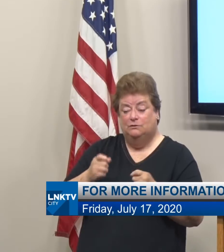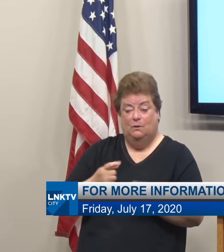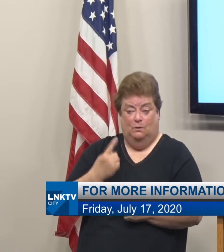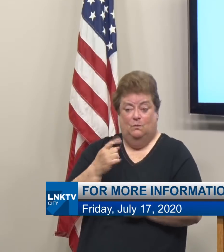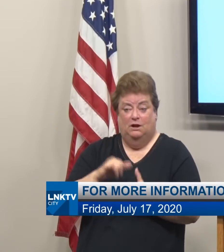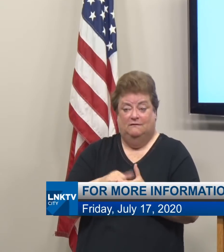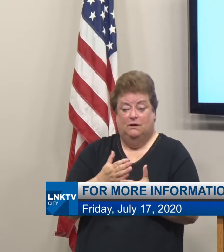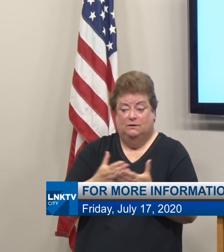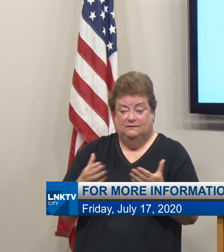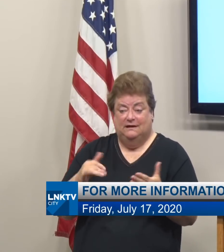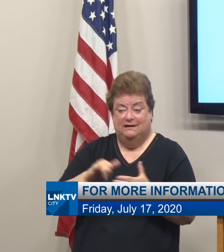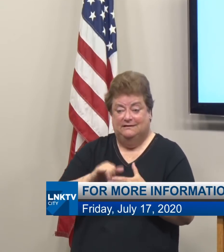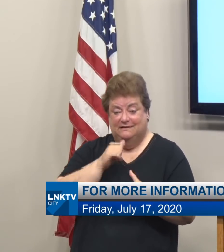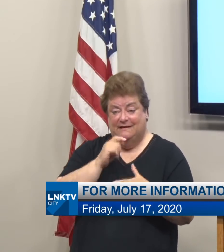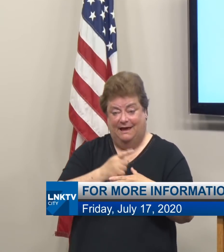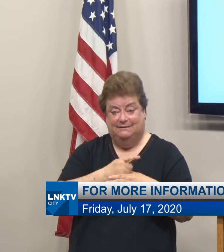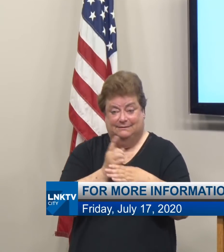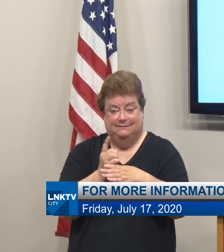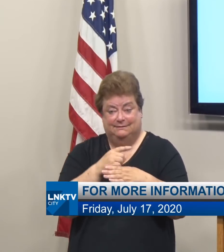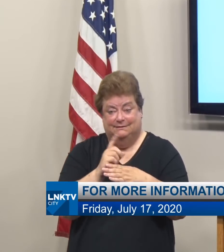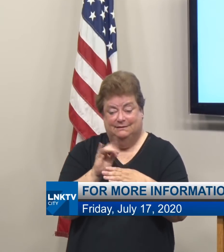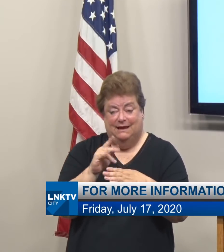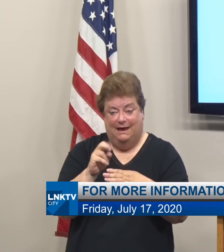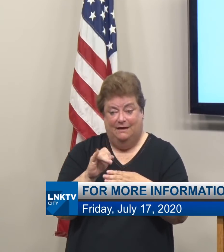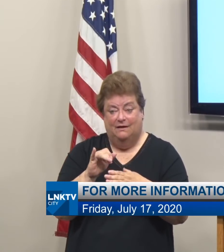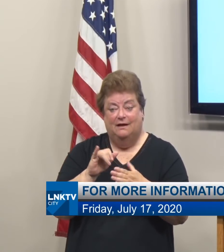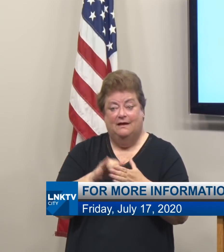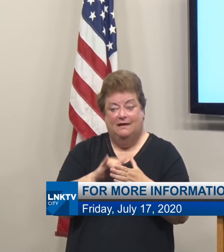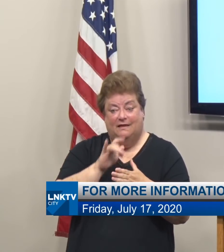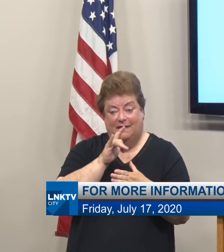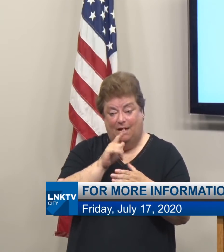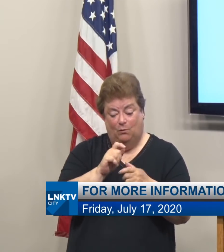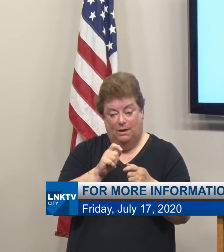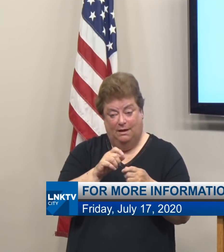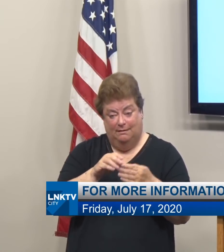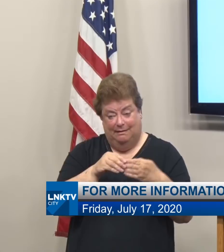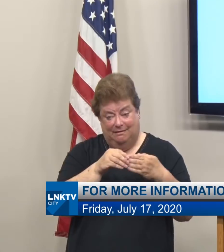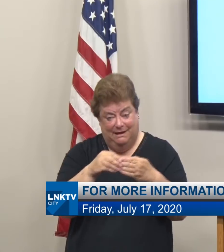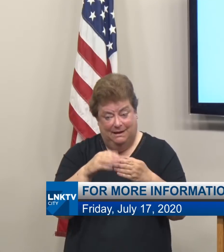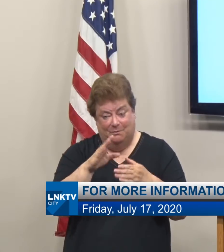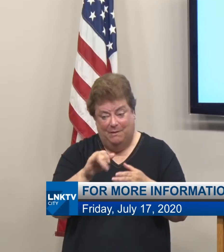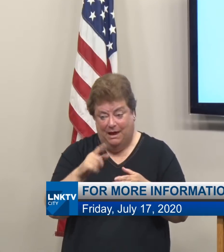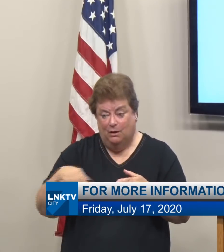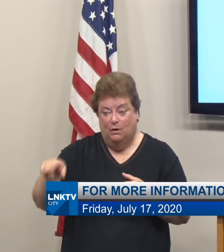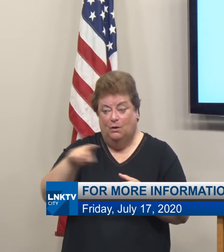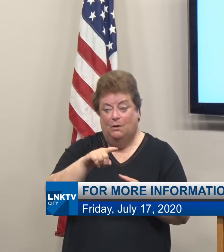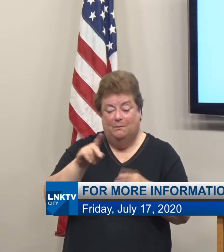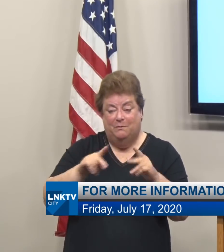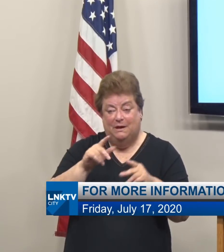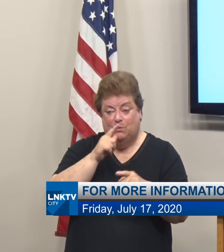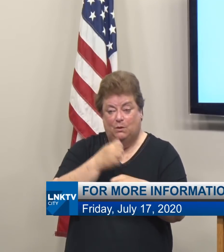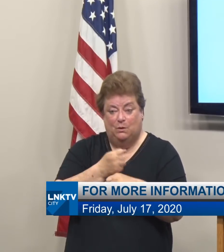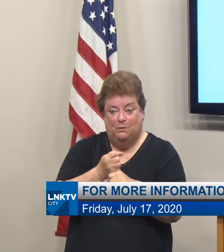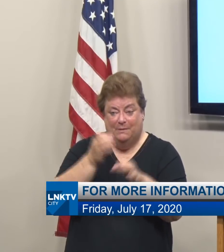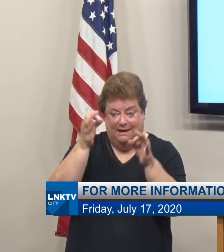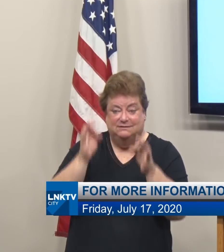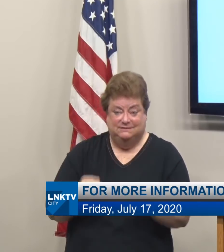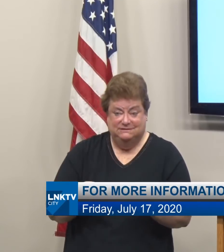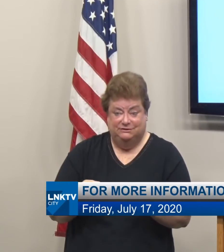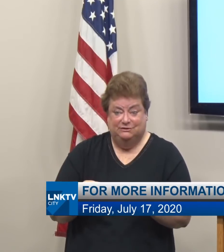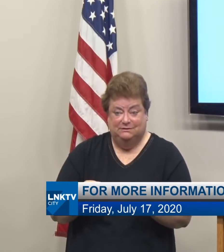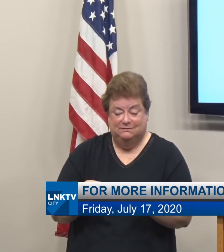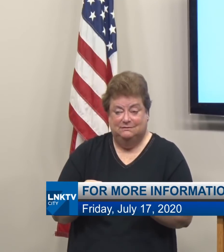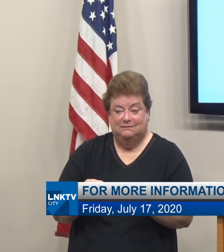things is the risk assessment dial. That's going to be driven by individual and collective decisions that we all make as a broader Lancaster County